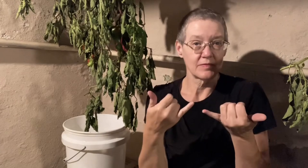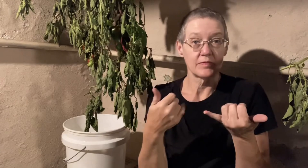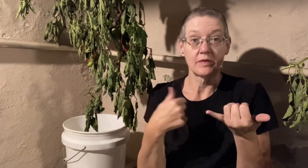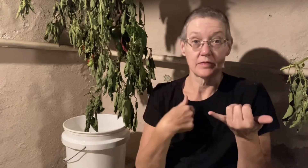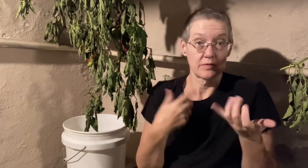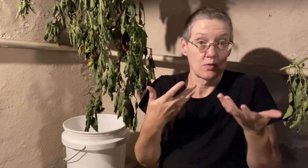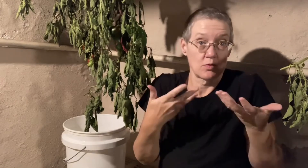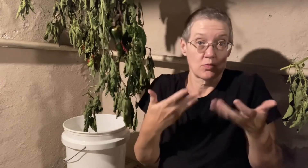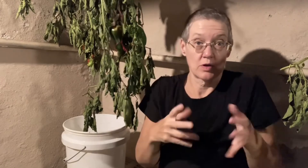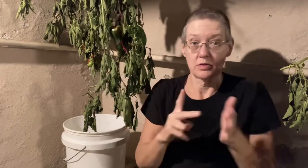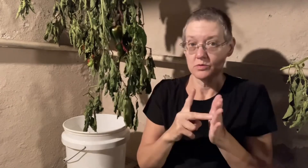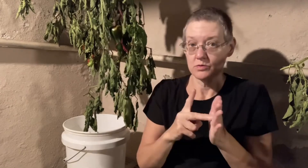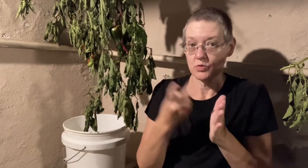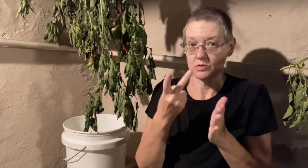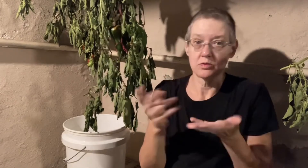That's the reason I'm harvesting all today.